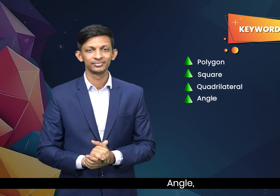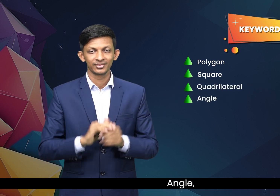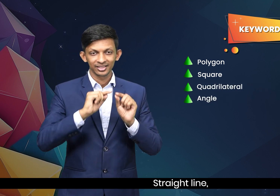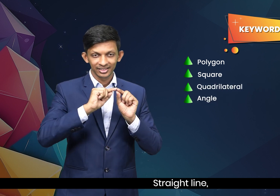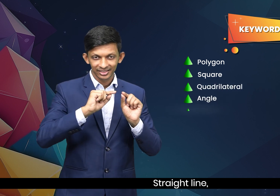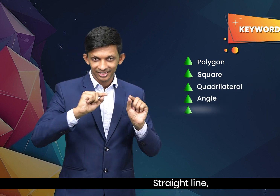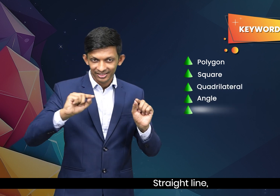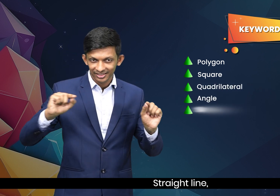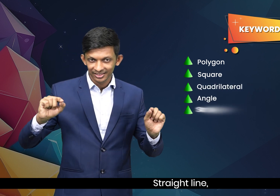straight line,